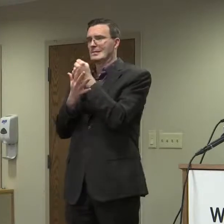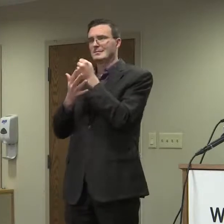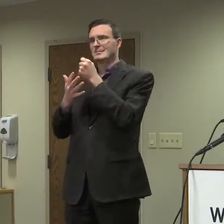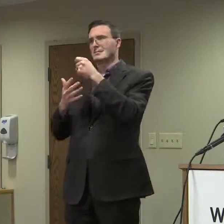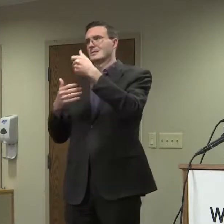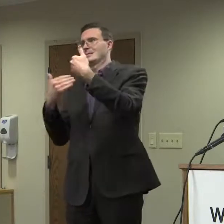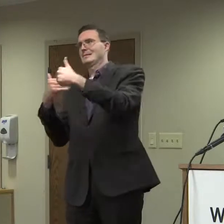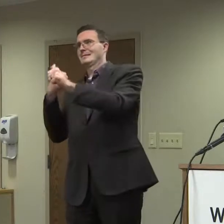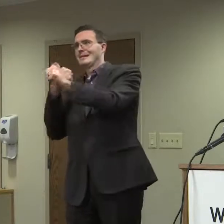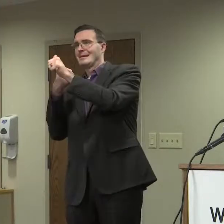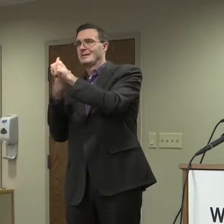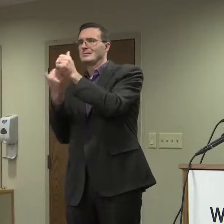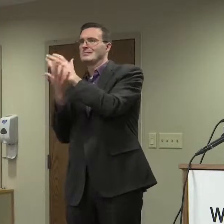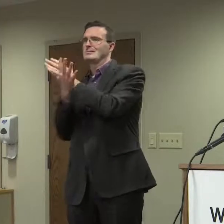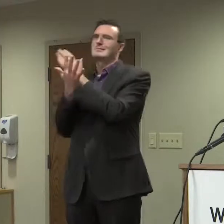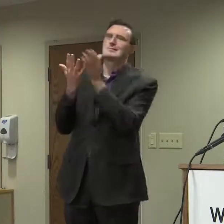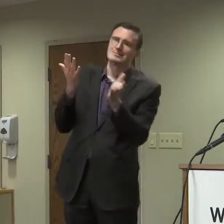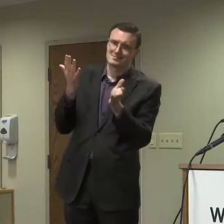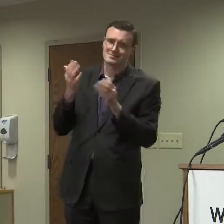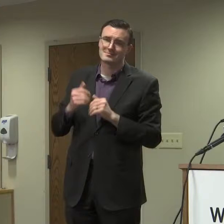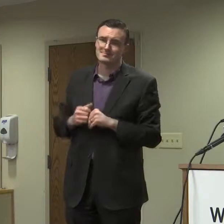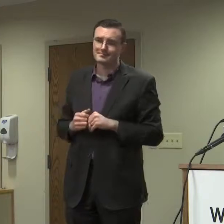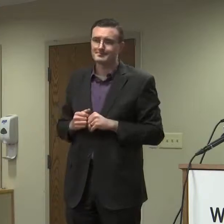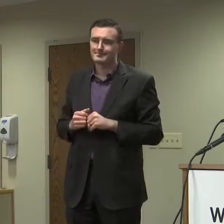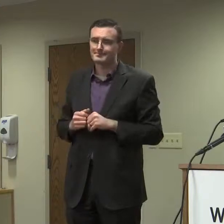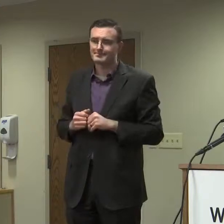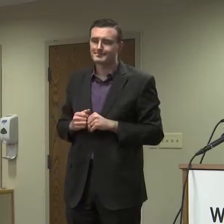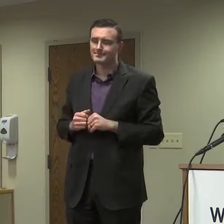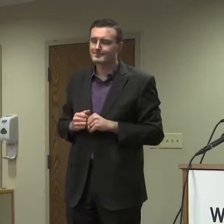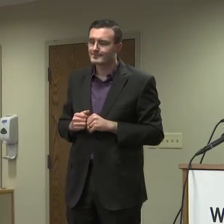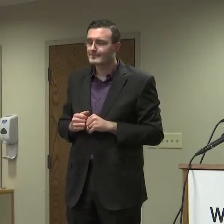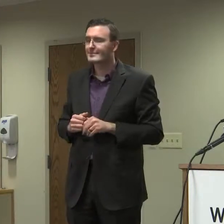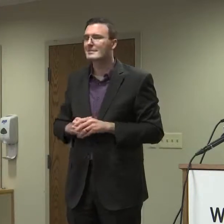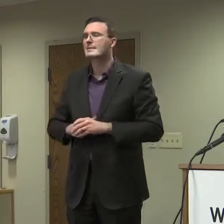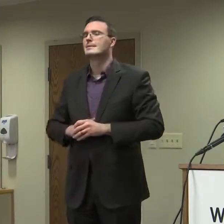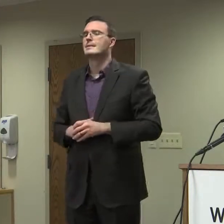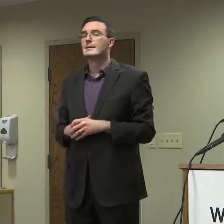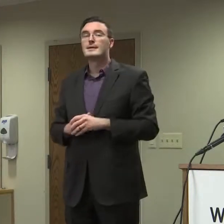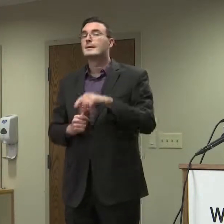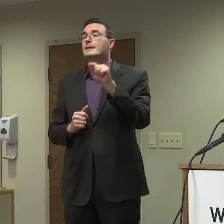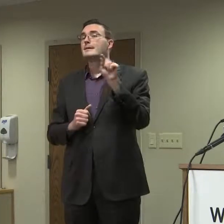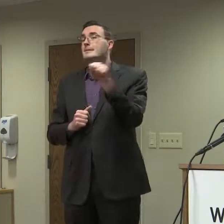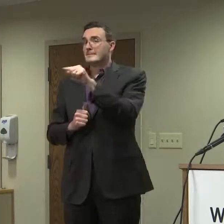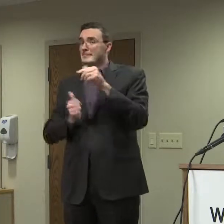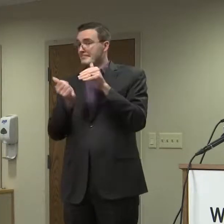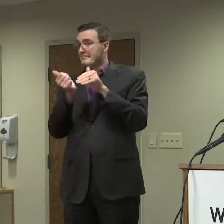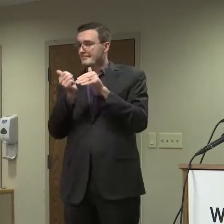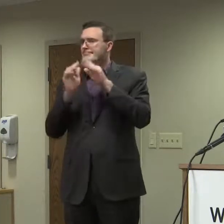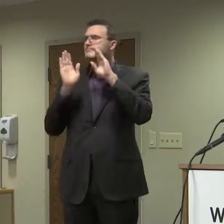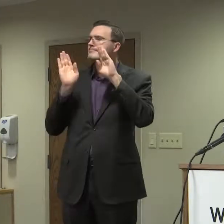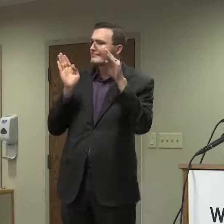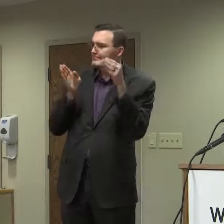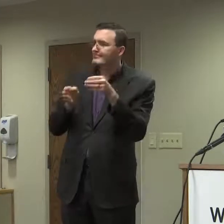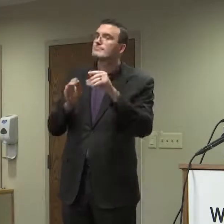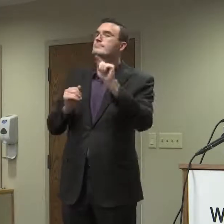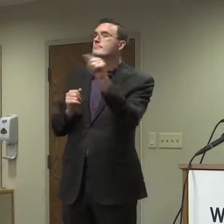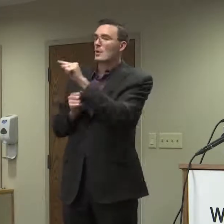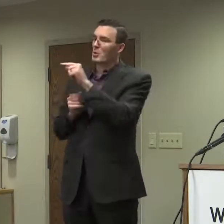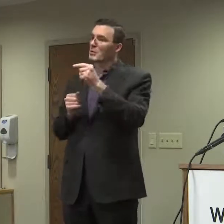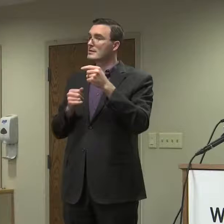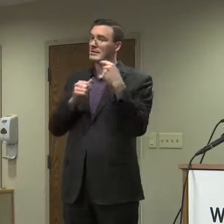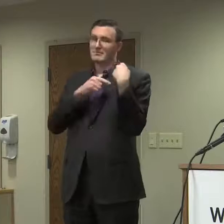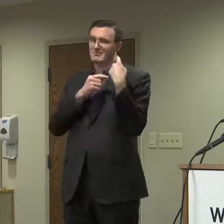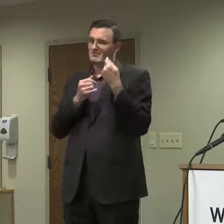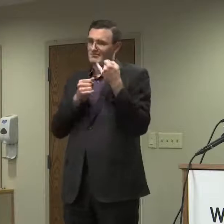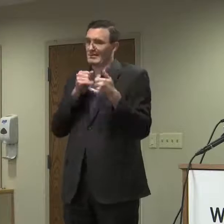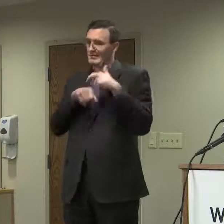Healthcare providers are focused on vaccinating their enrolled populations who have had an encounter in the past 18 months. I'm often asked, well, when is my